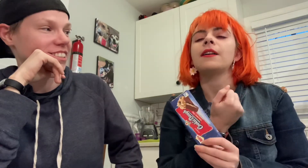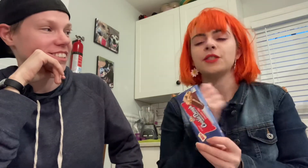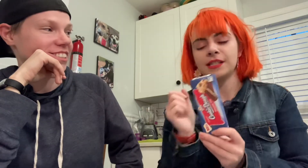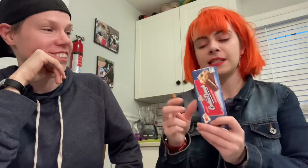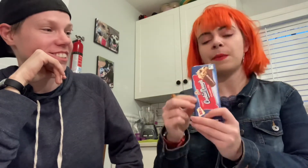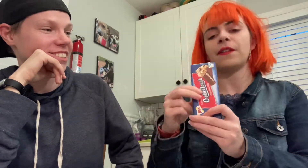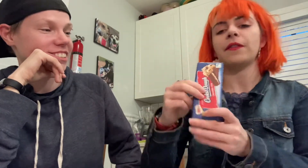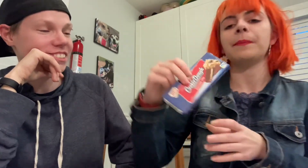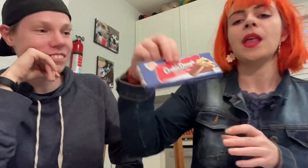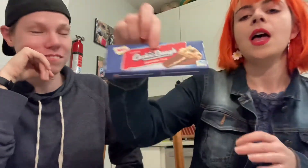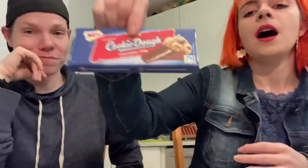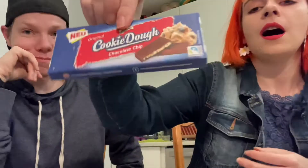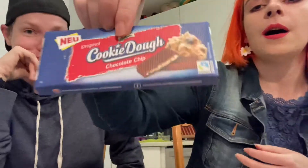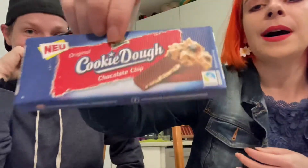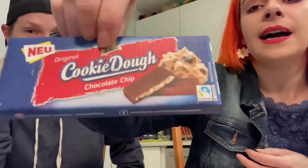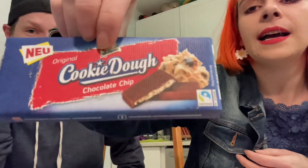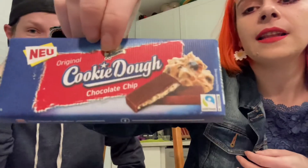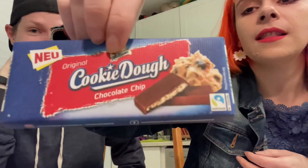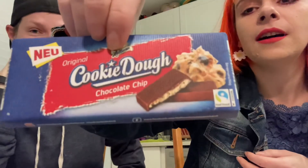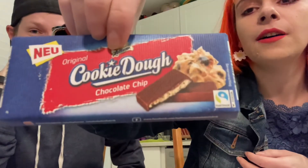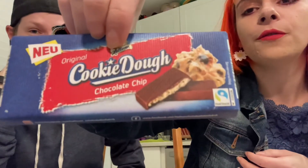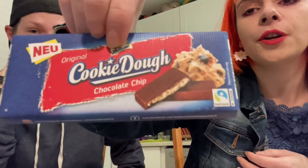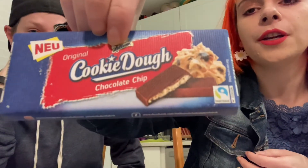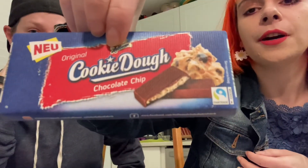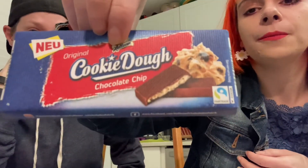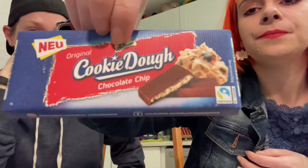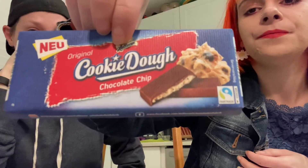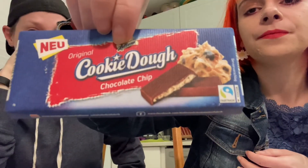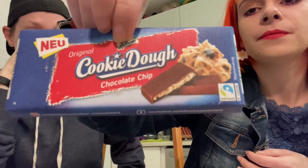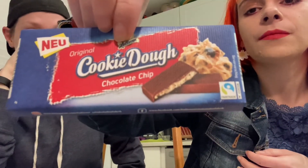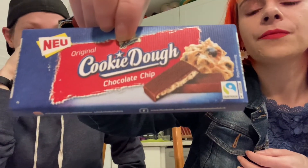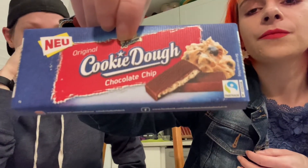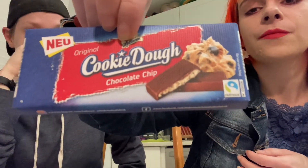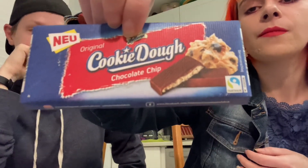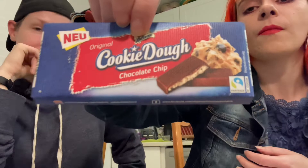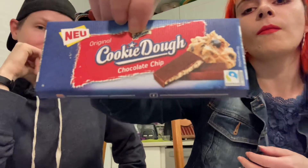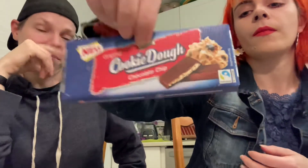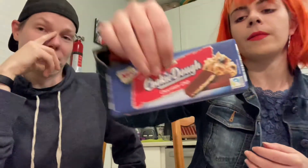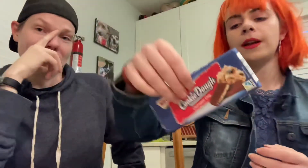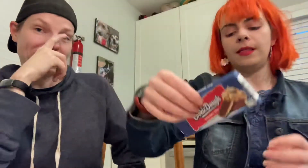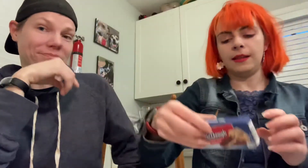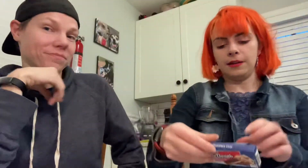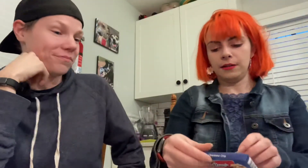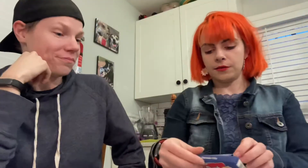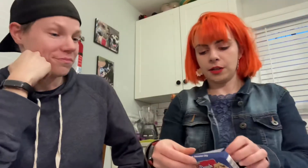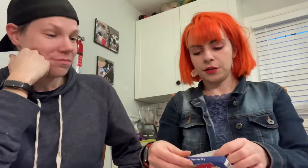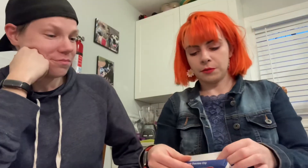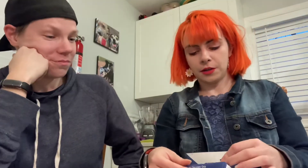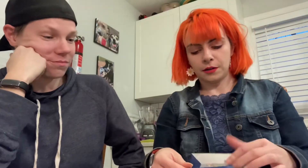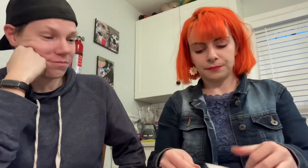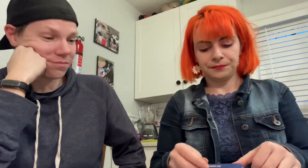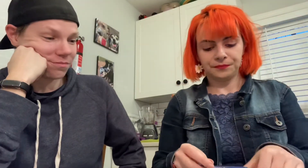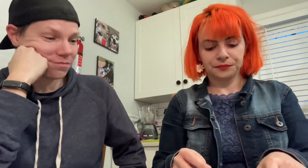This is my favorite. I love cookie dough. I love chocolate chip cookie dough.